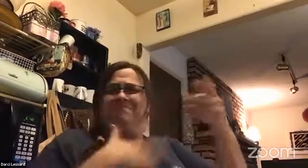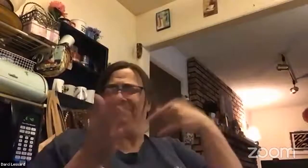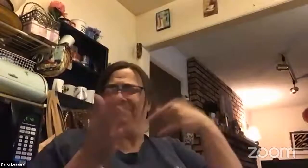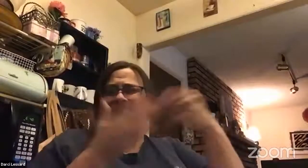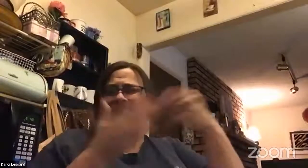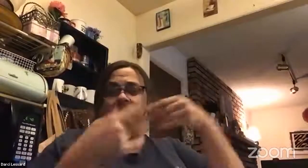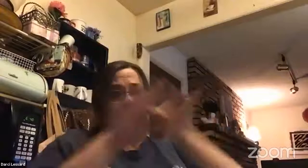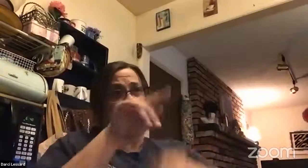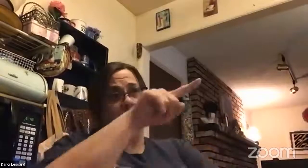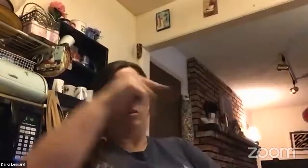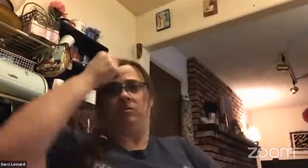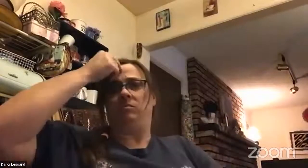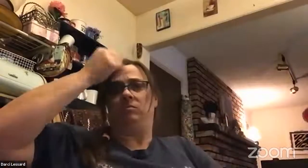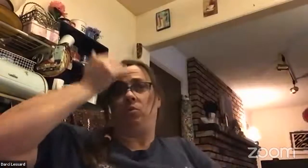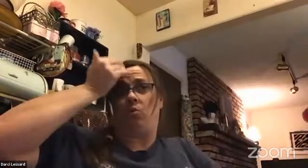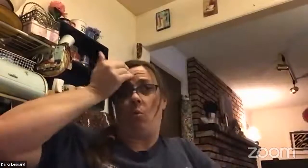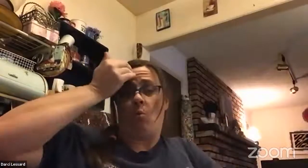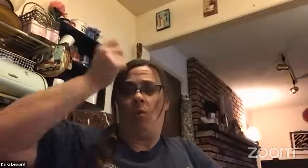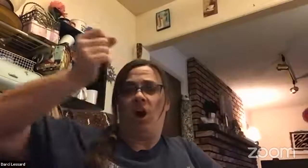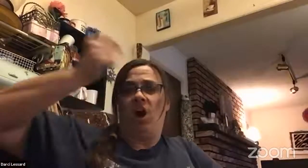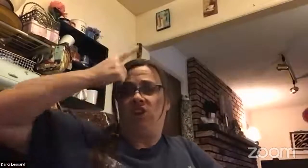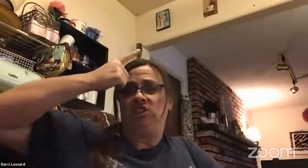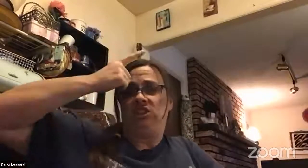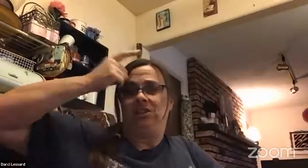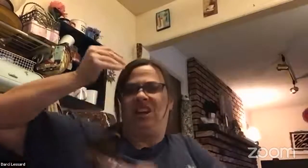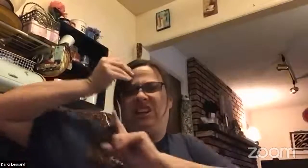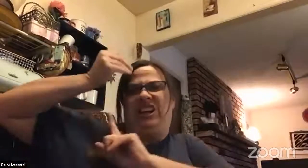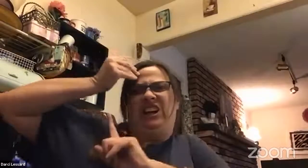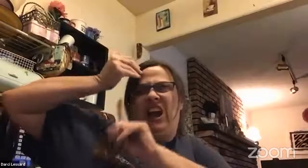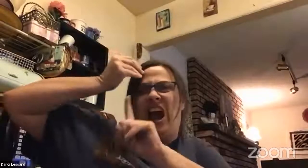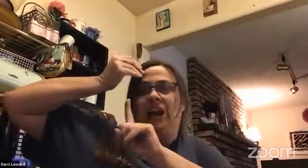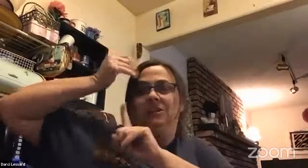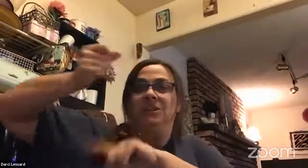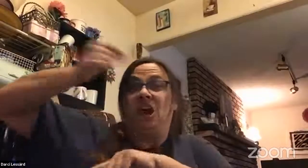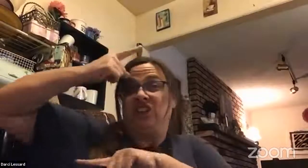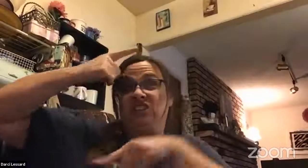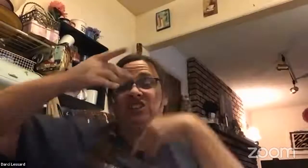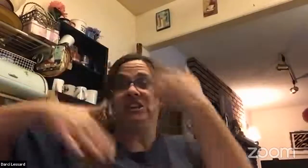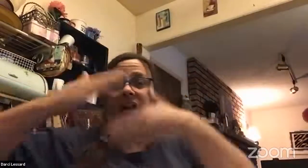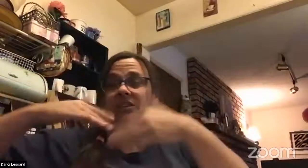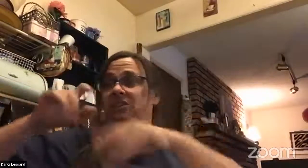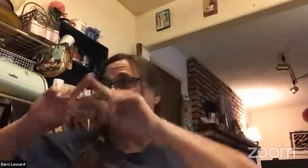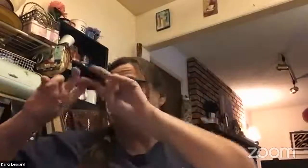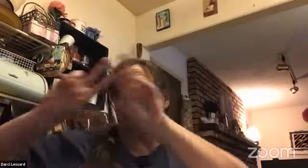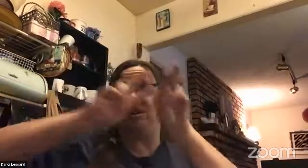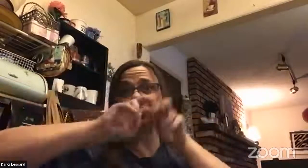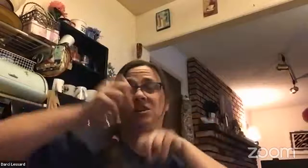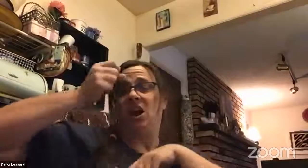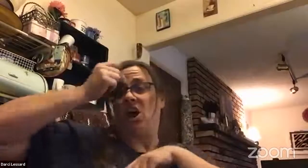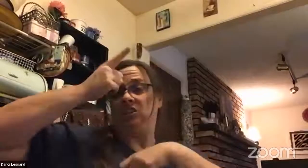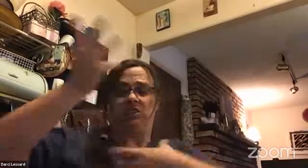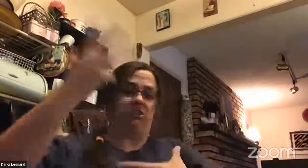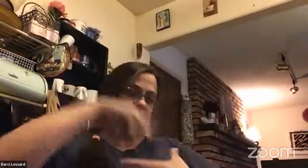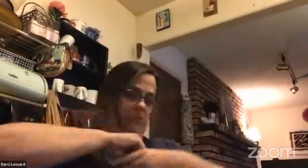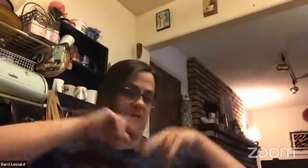yourself in spite of your inability to hear. The important thing is understanding and acknowledging that understanding